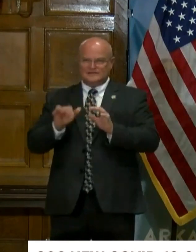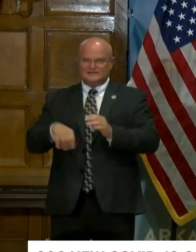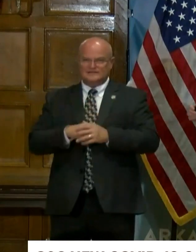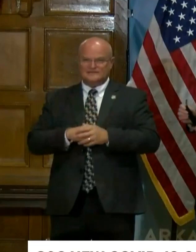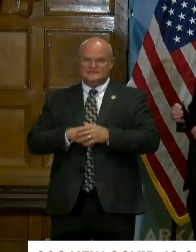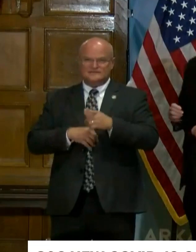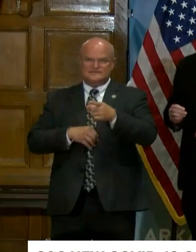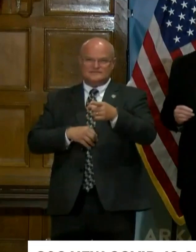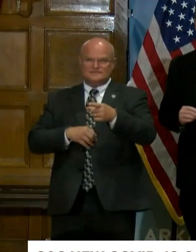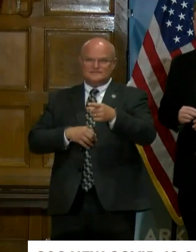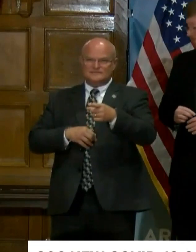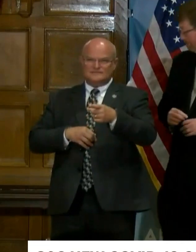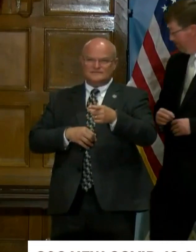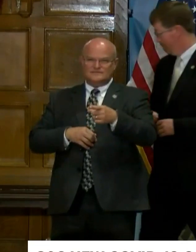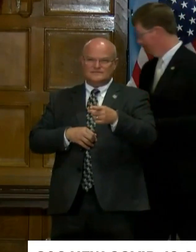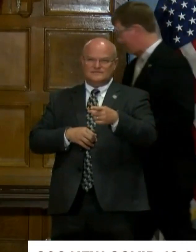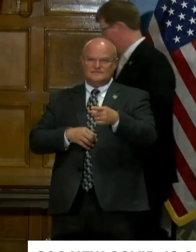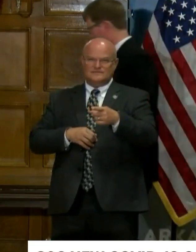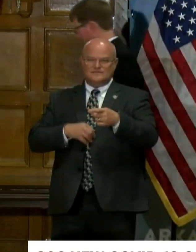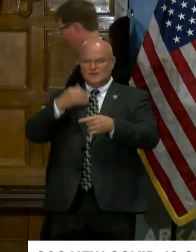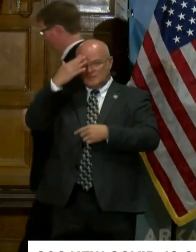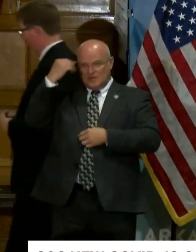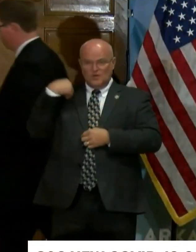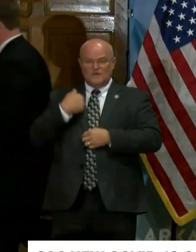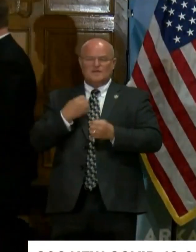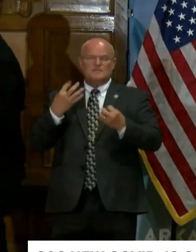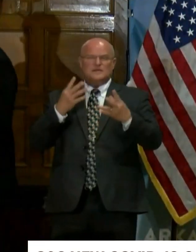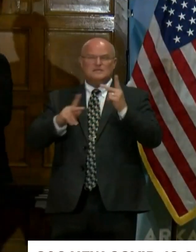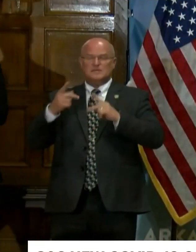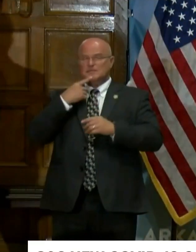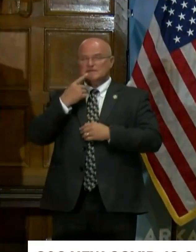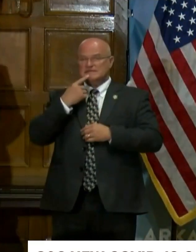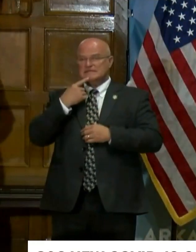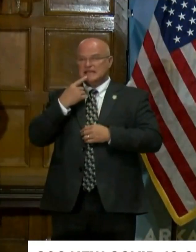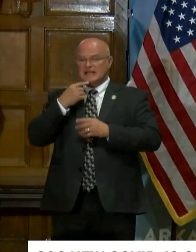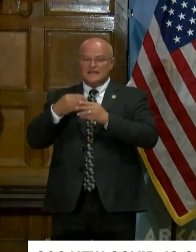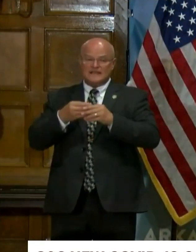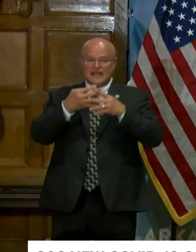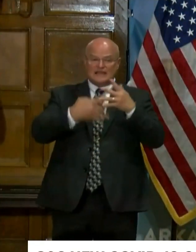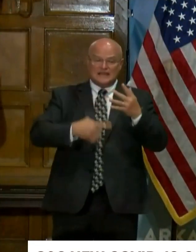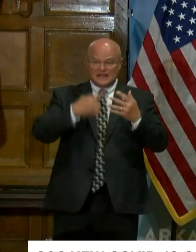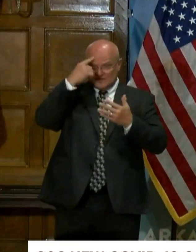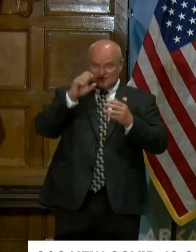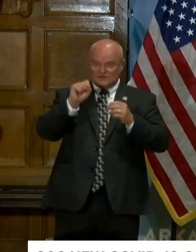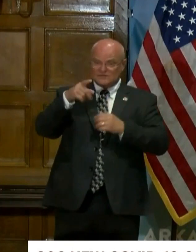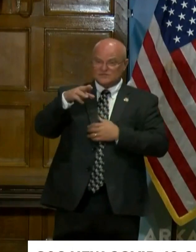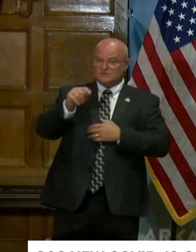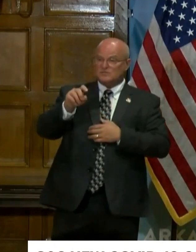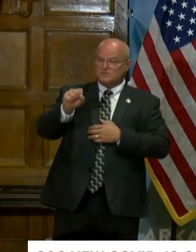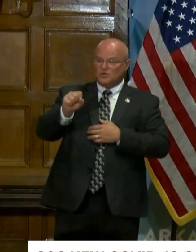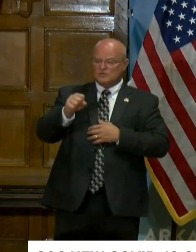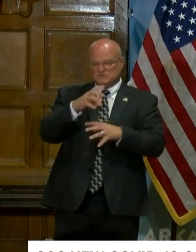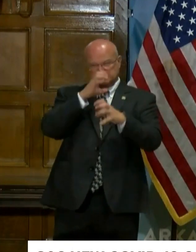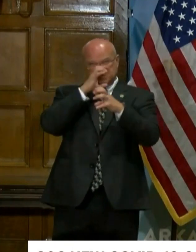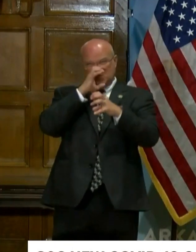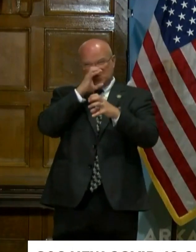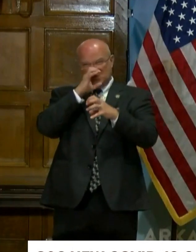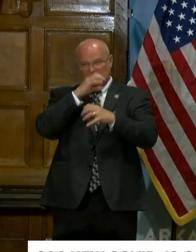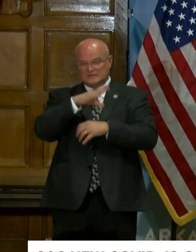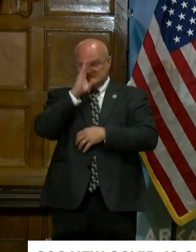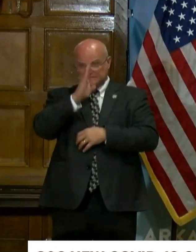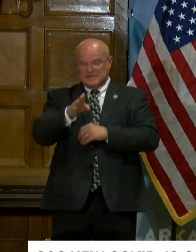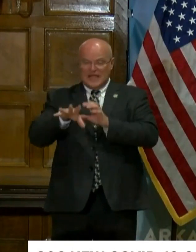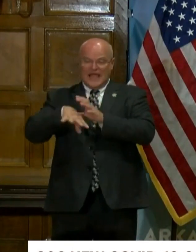Follow up? So I would just follow up by saying, because we've had a lot of people saying like their guidelines for sports were pretty strict with it